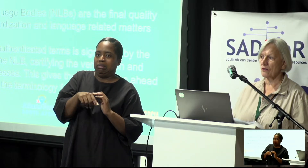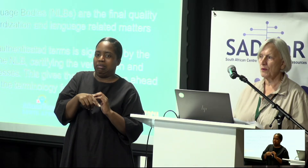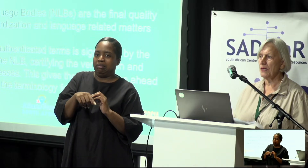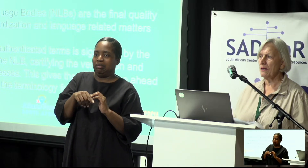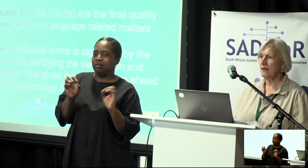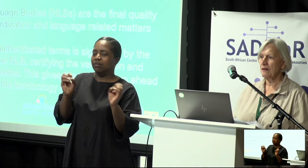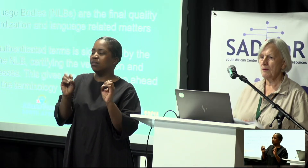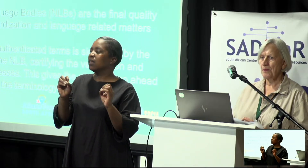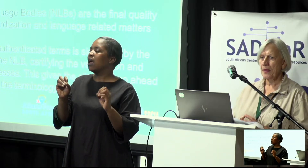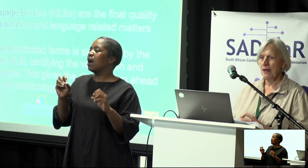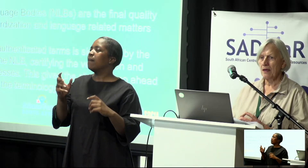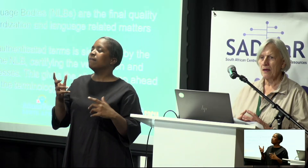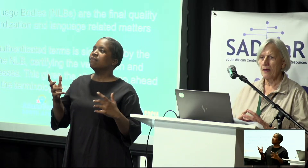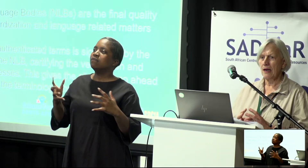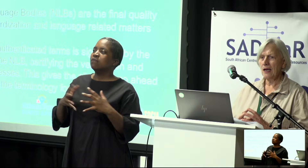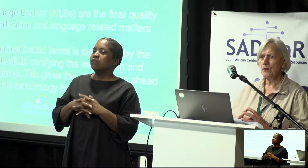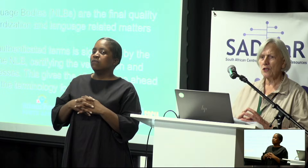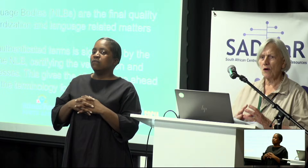say this.